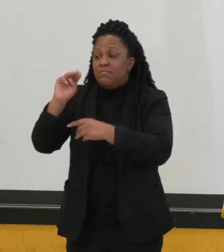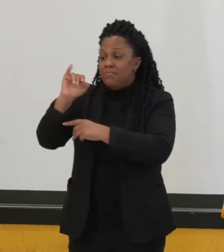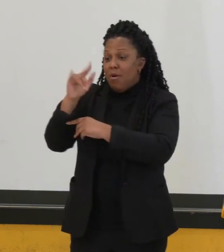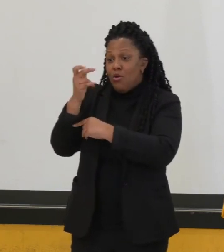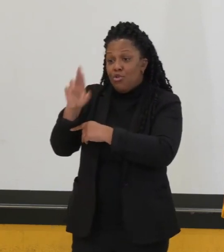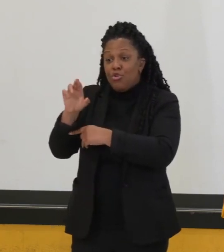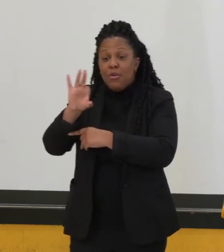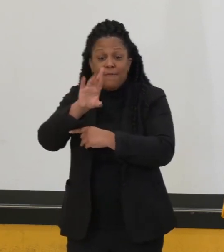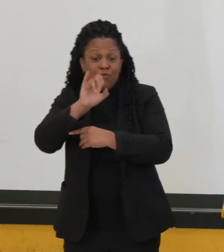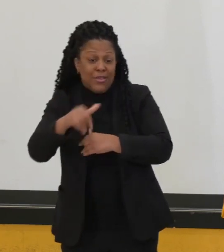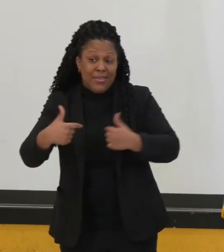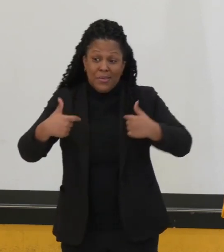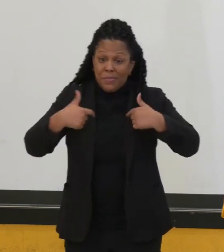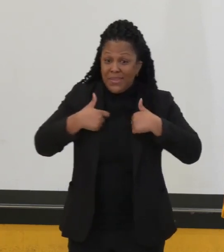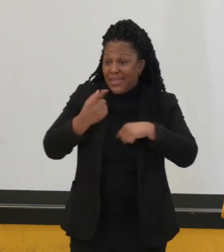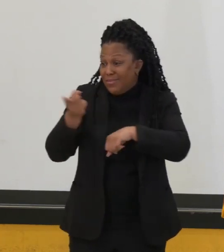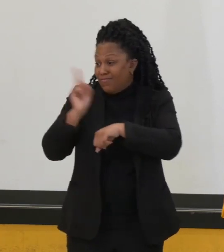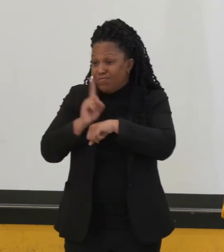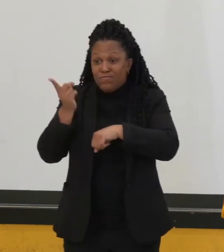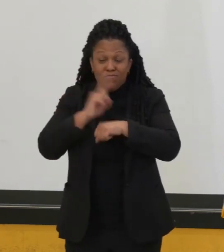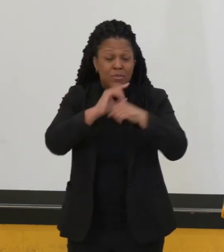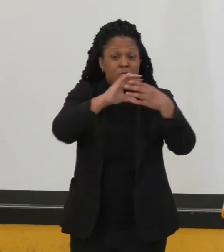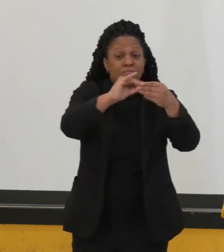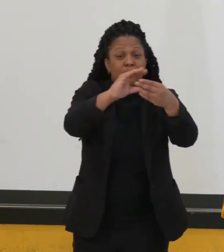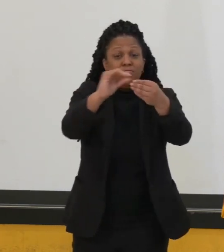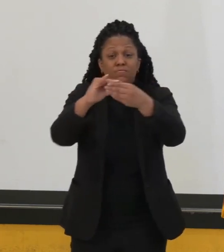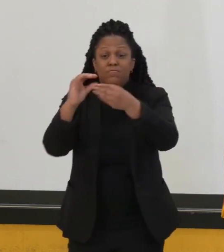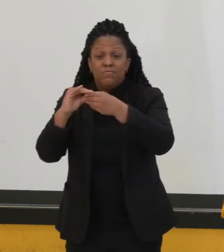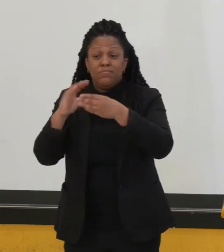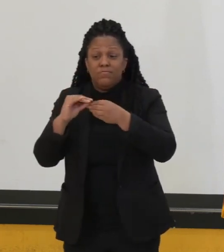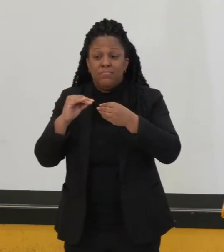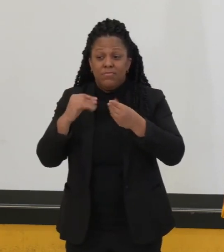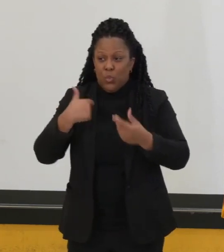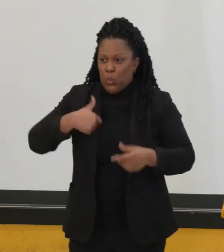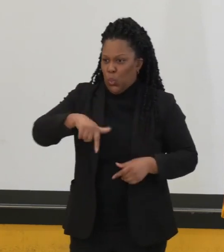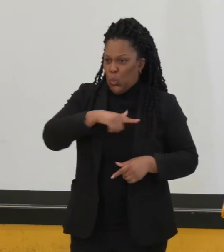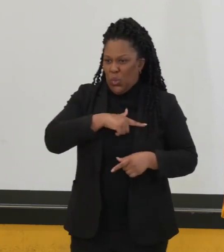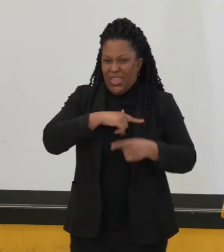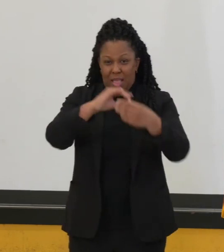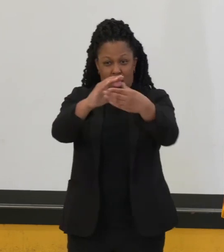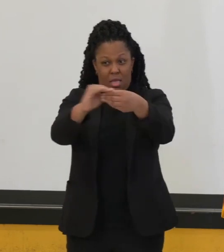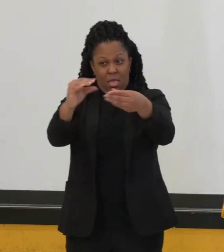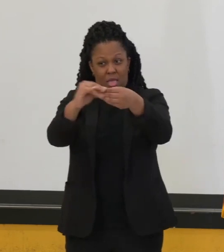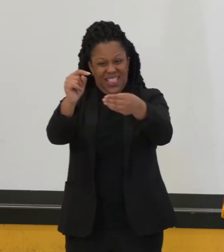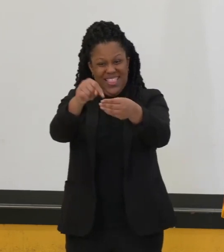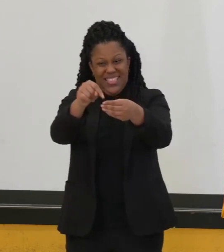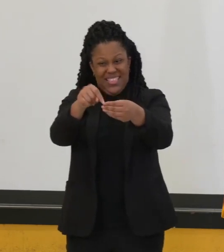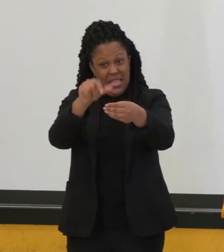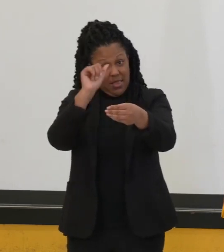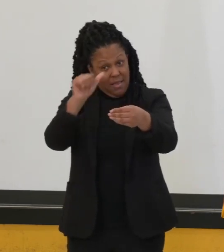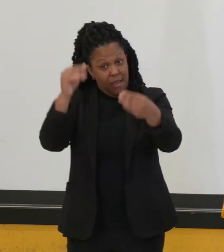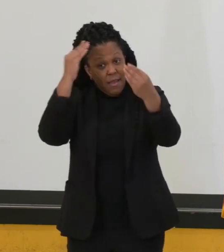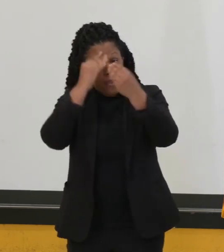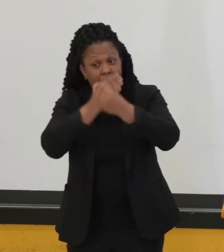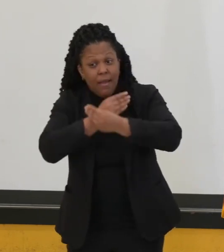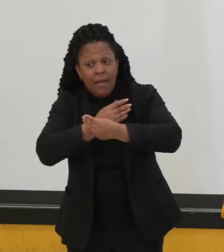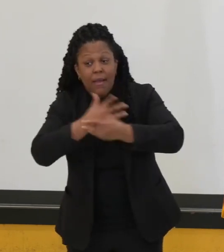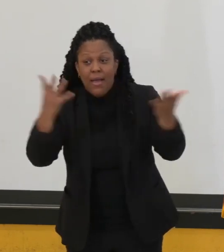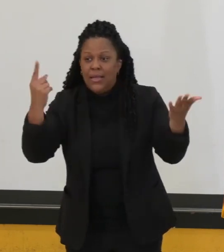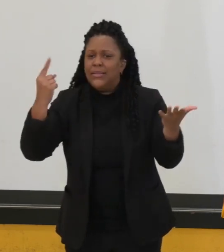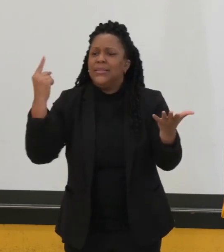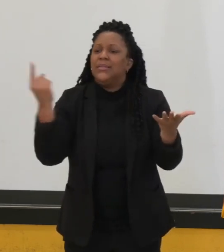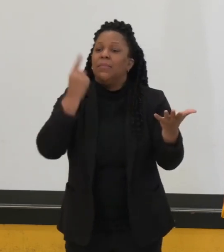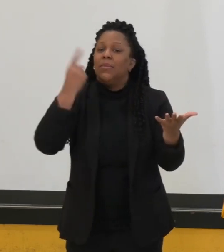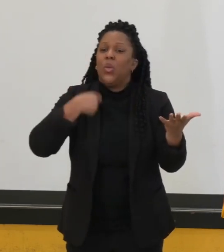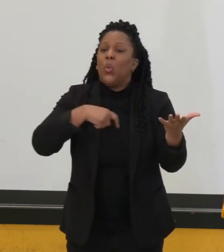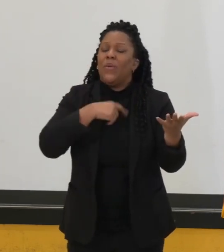there are no words or speeches that we can tell you right now that can suffice in